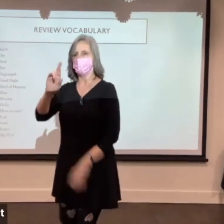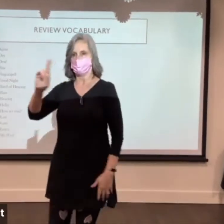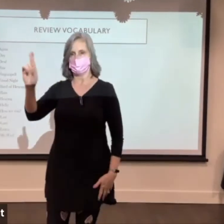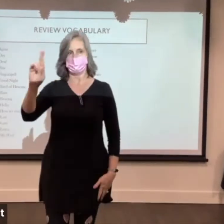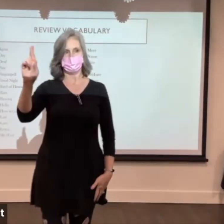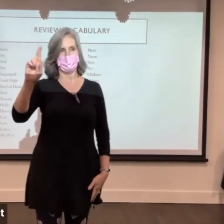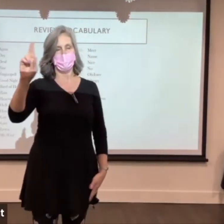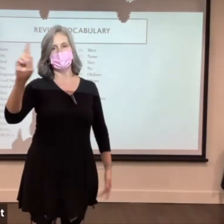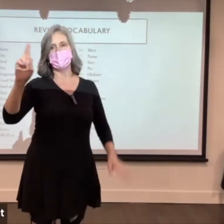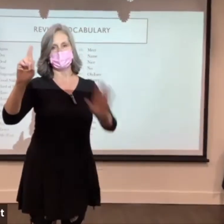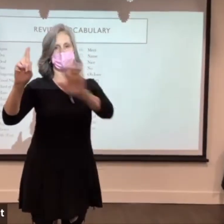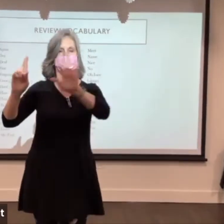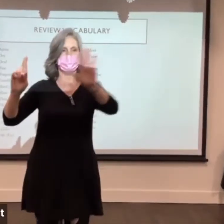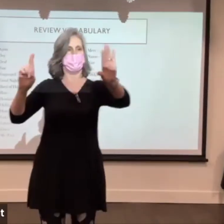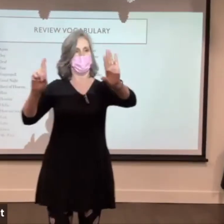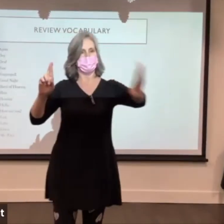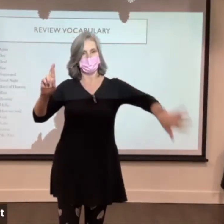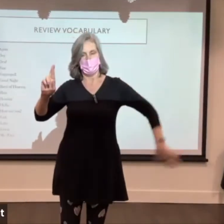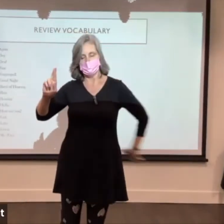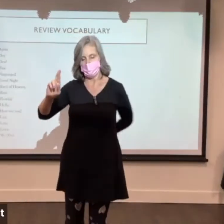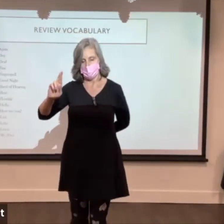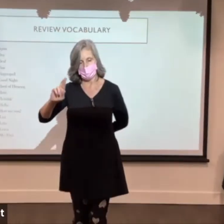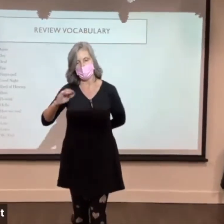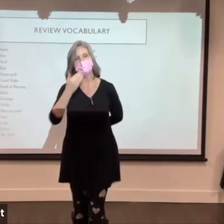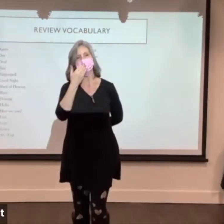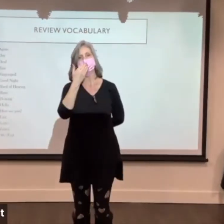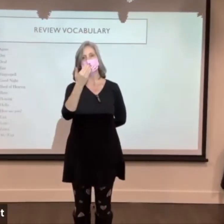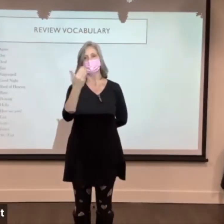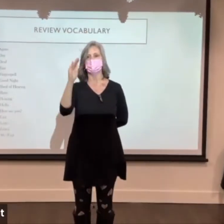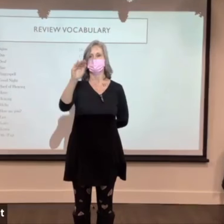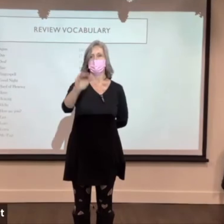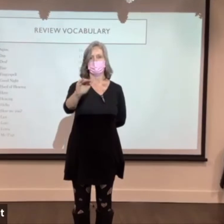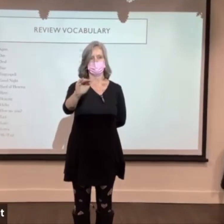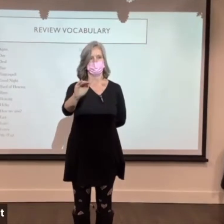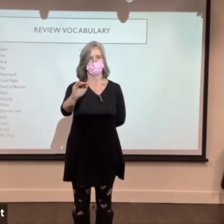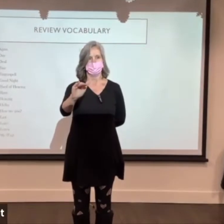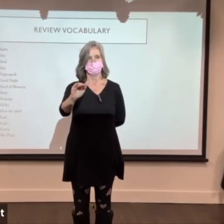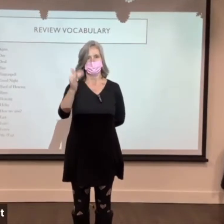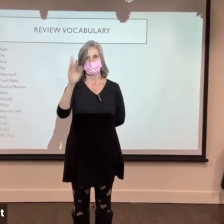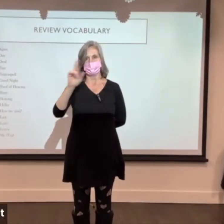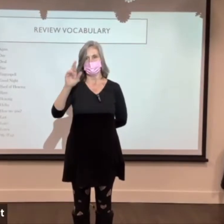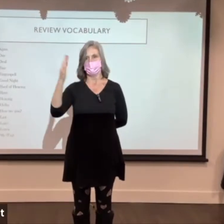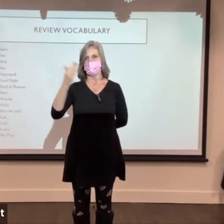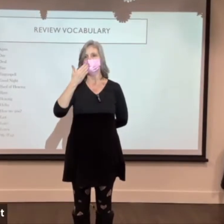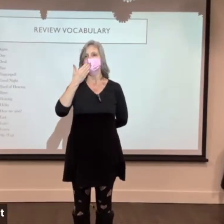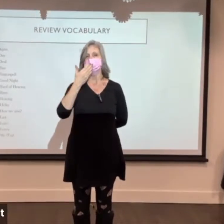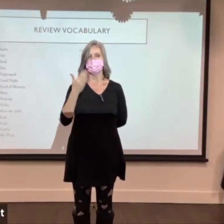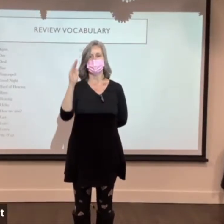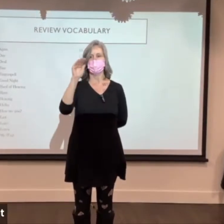because it's my right hand in motion. If I have my passive hand gone, it's good night. It's the same hand, good